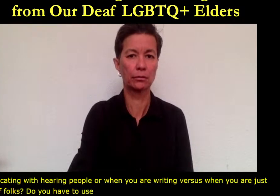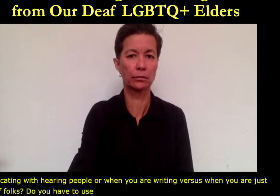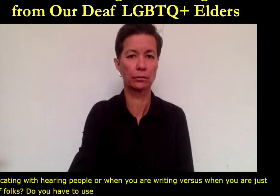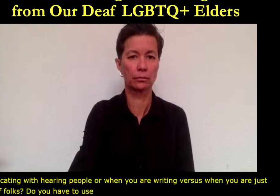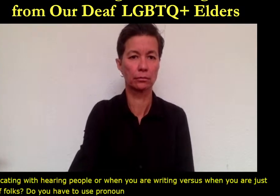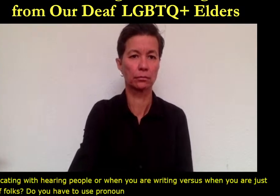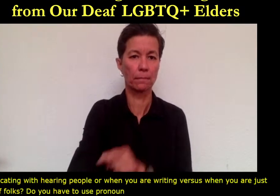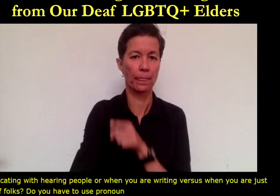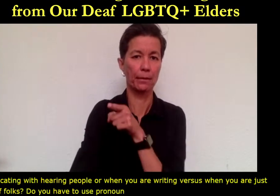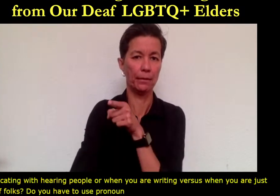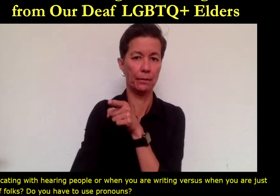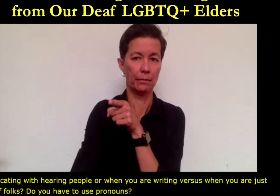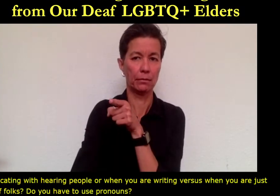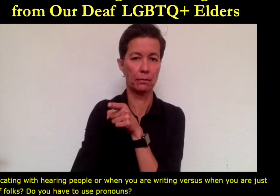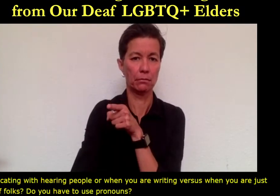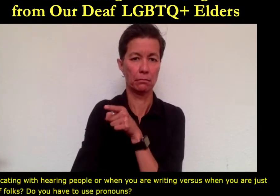So, we'll start with Don. Go ahead.